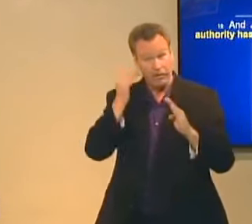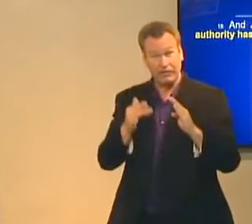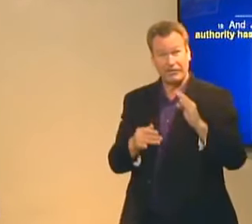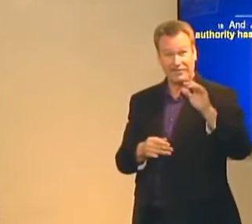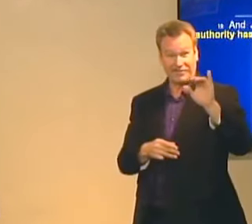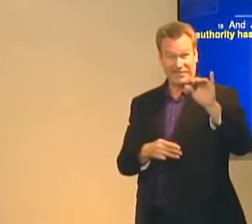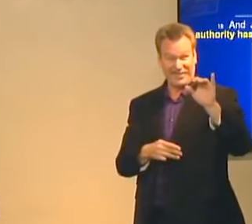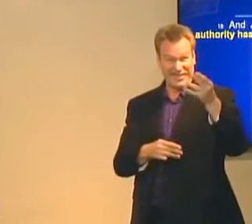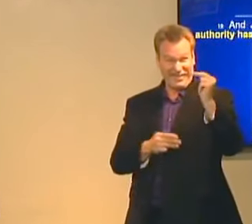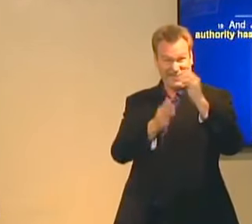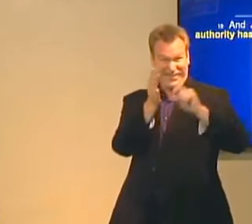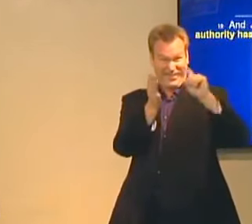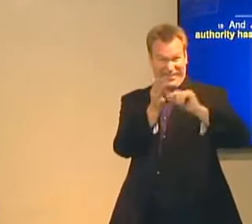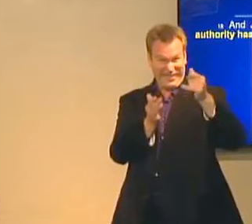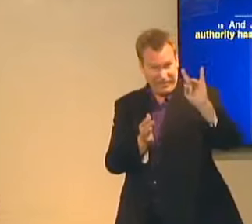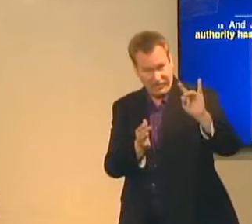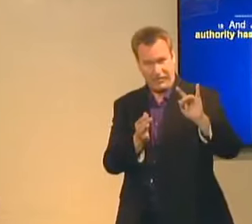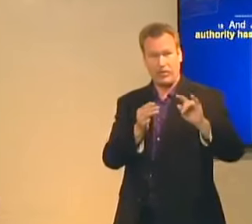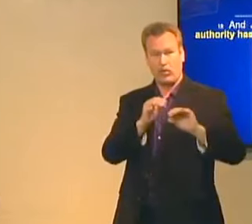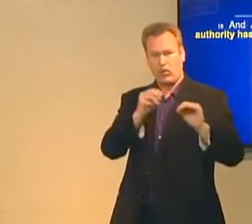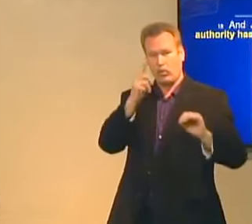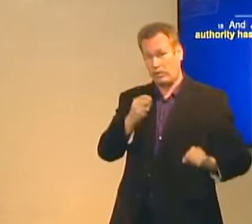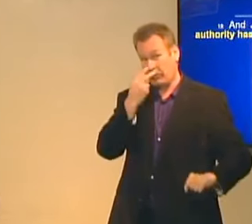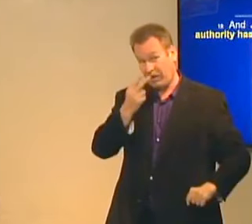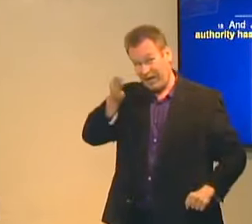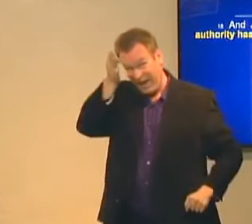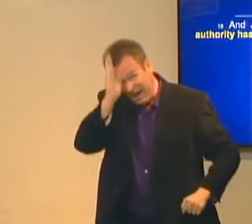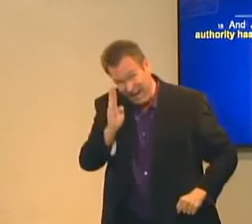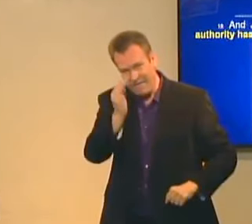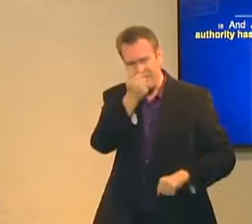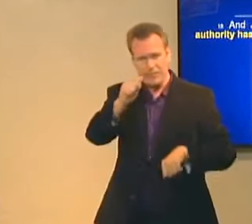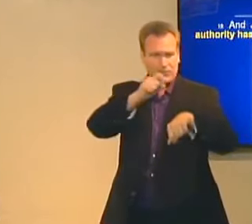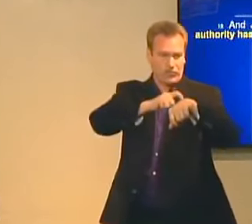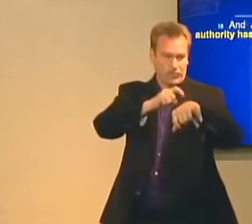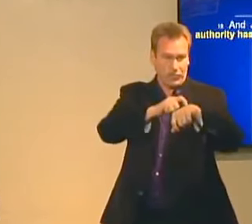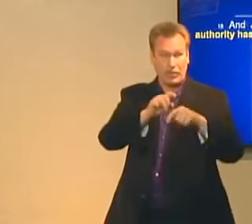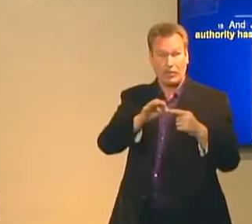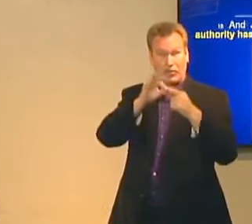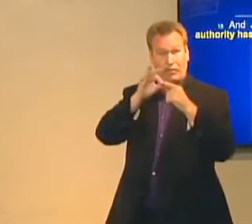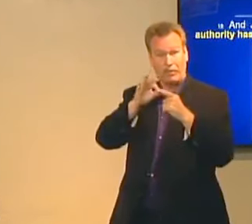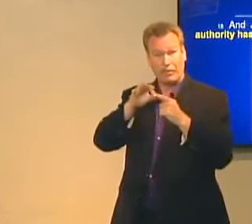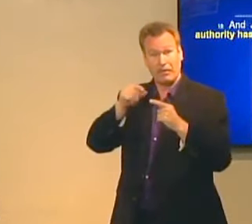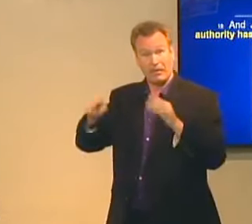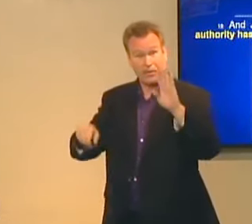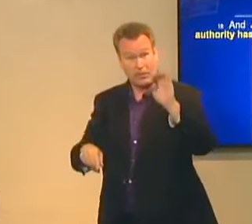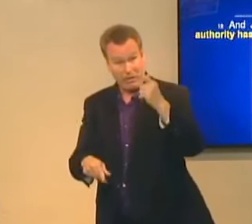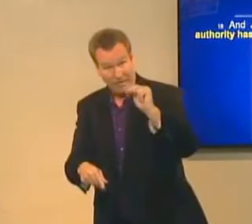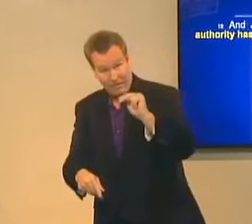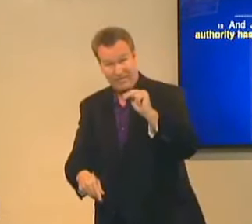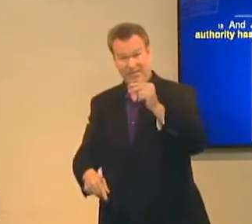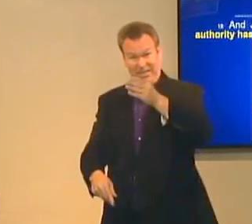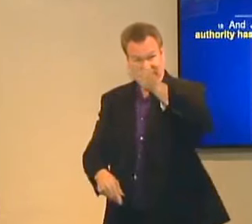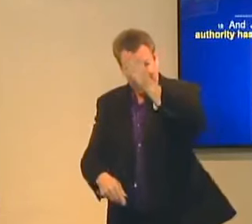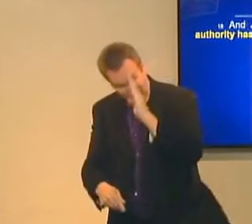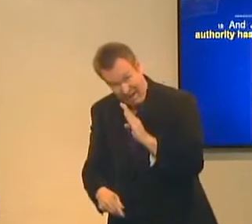is God and the deity of Jesus Christ in John chapter 1.18 it says no one has ever seen God at any time except the